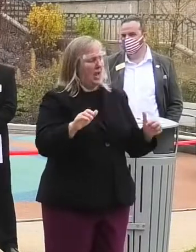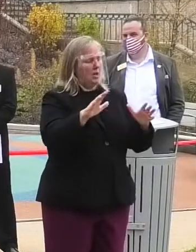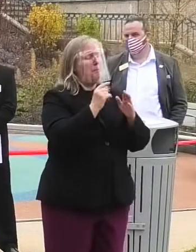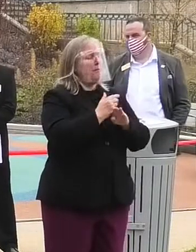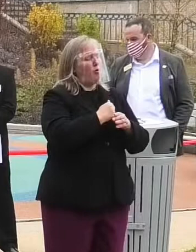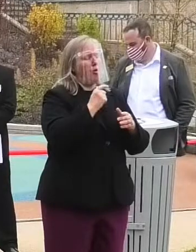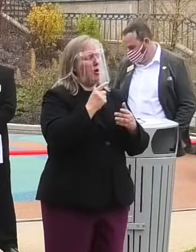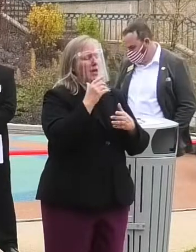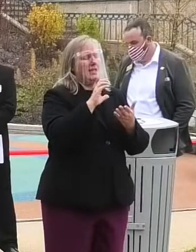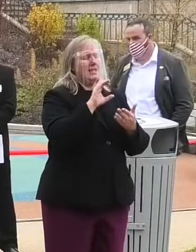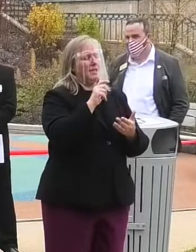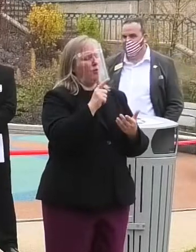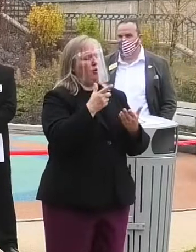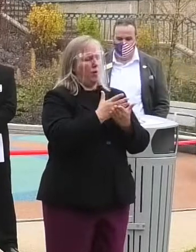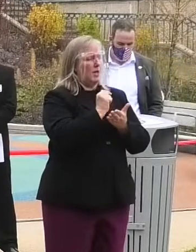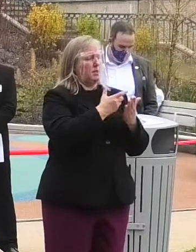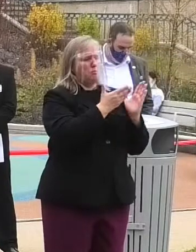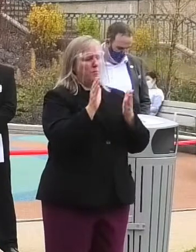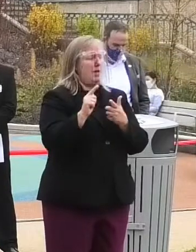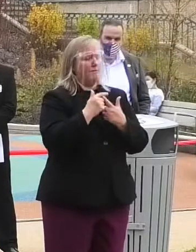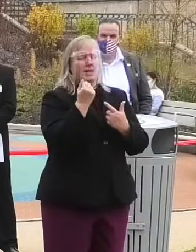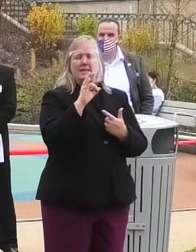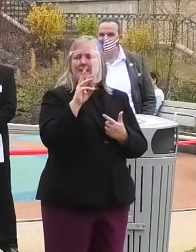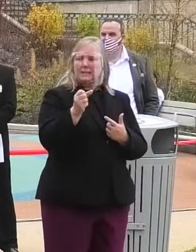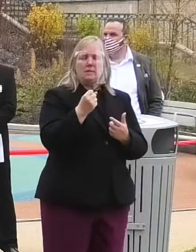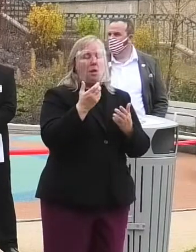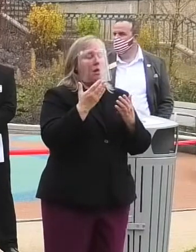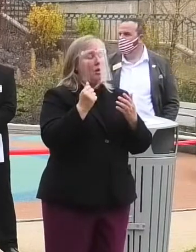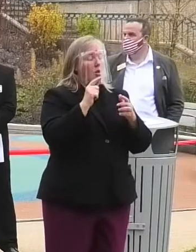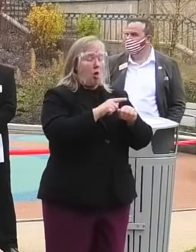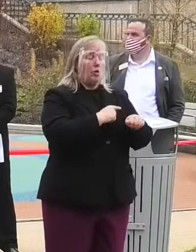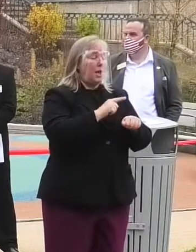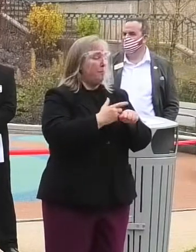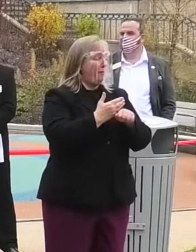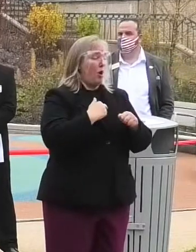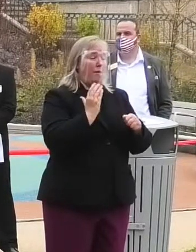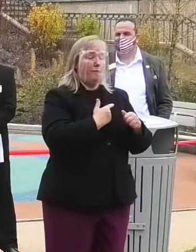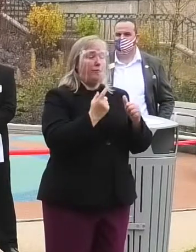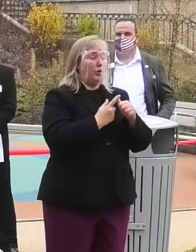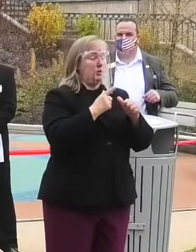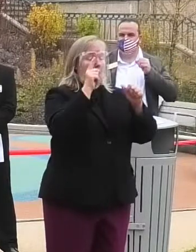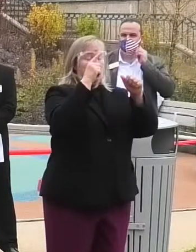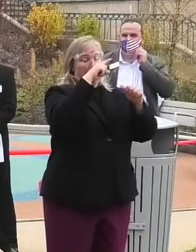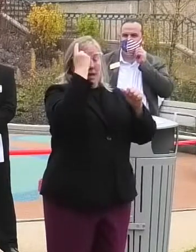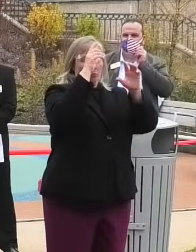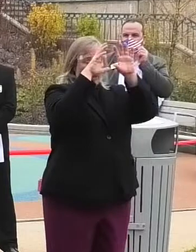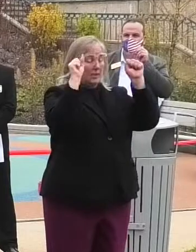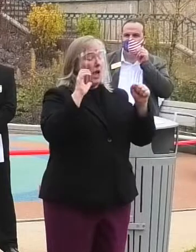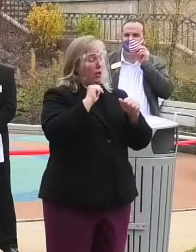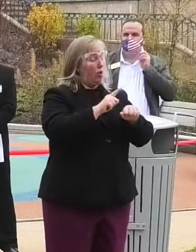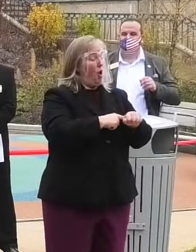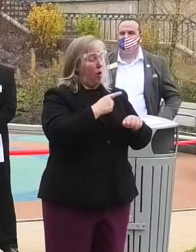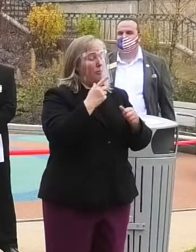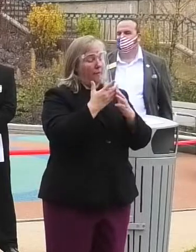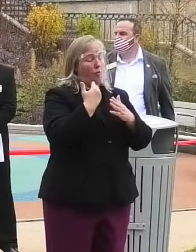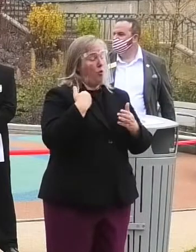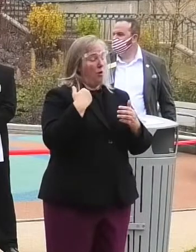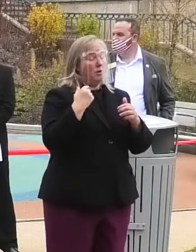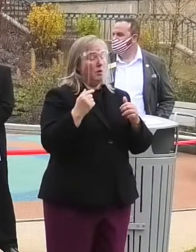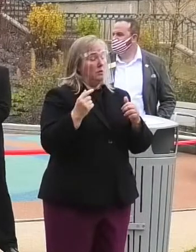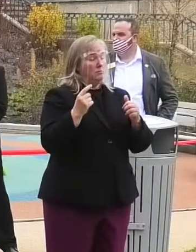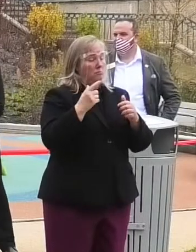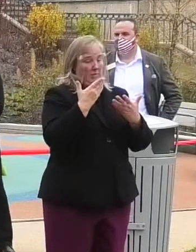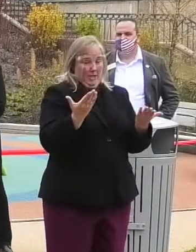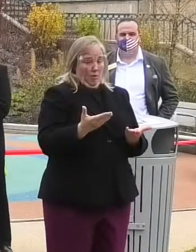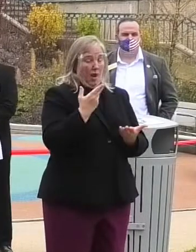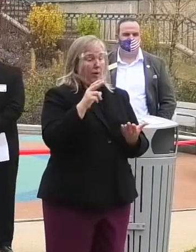our first black president, and long before here in Howard County, our first black county executive. But in spite of that, you